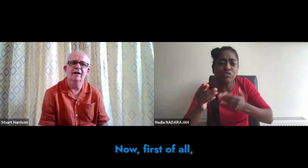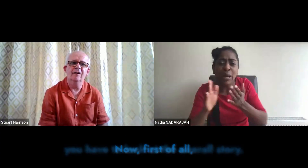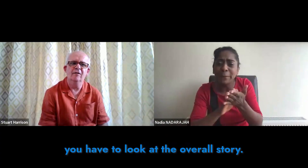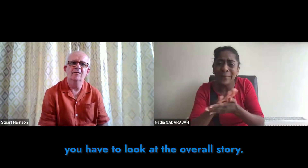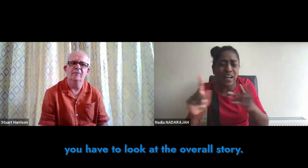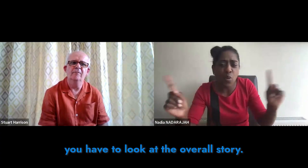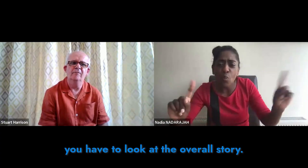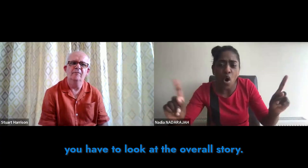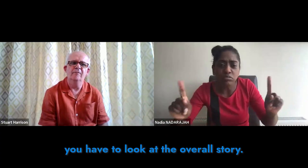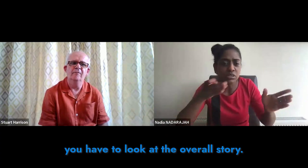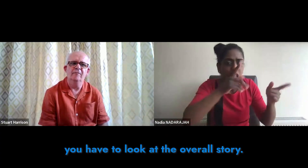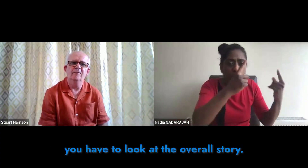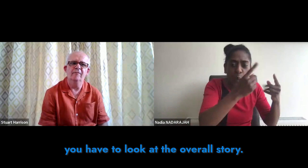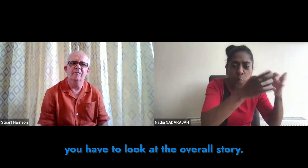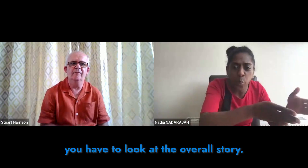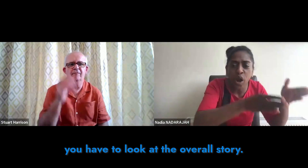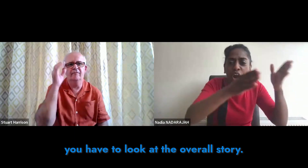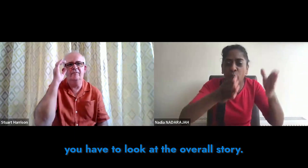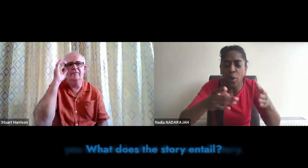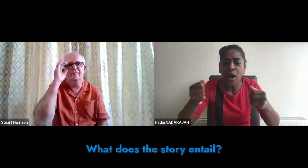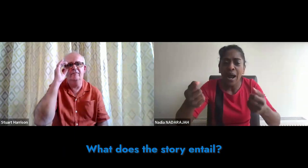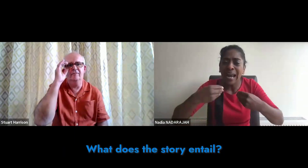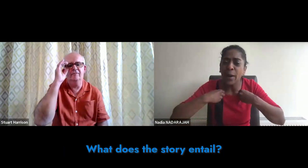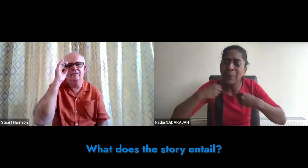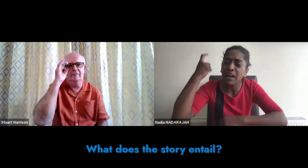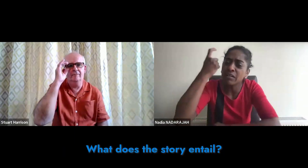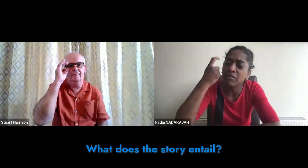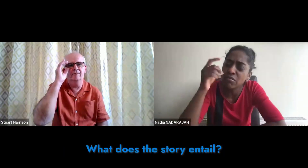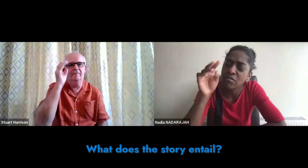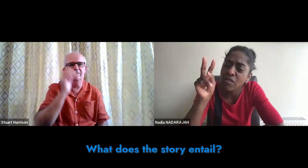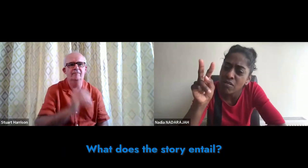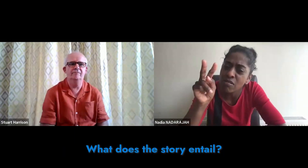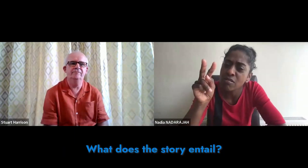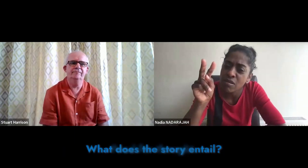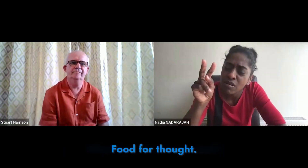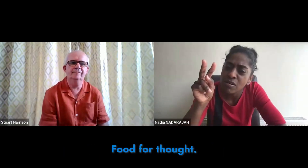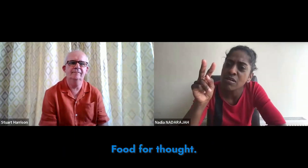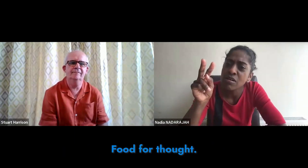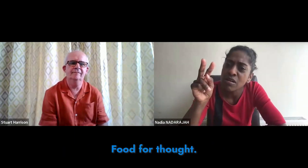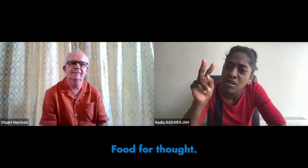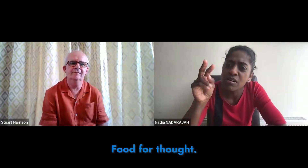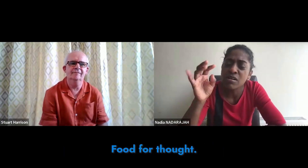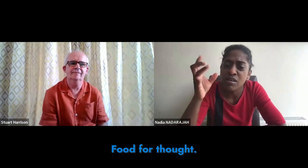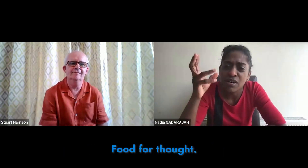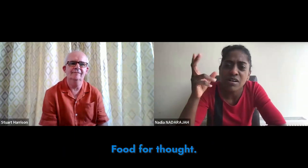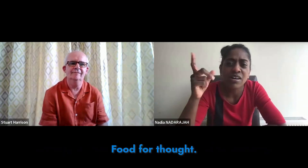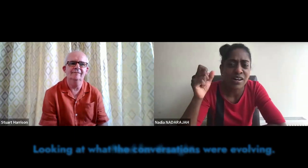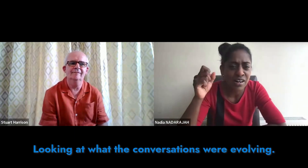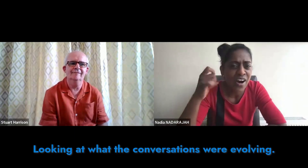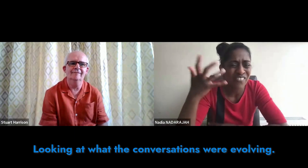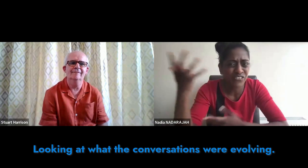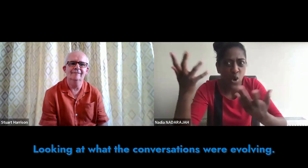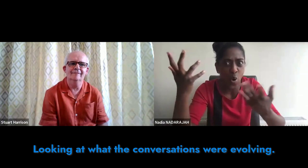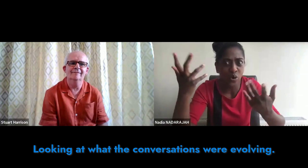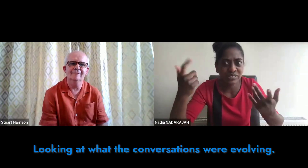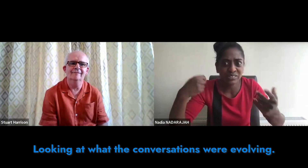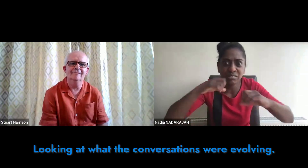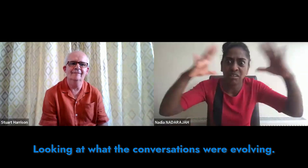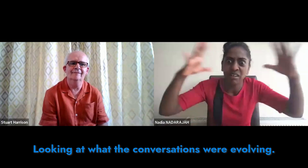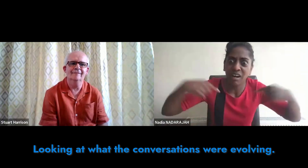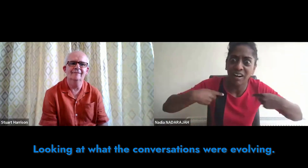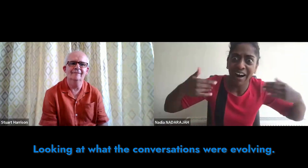all, you have to look at the overall story. What does the story entail? Food for thought, looking at